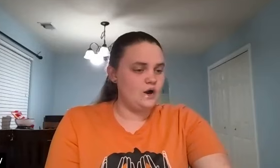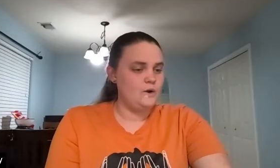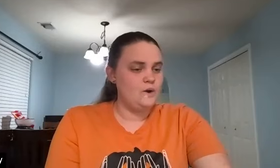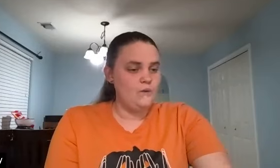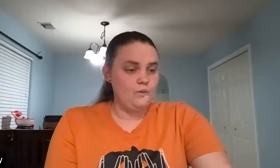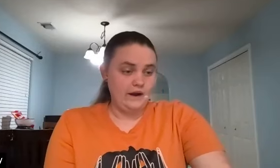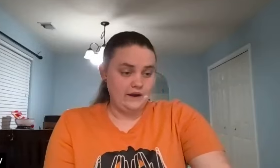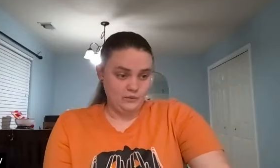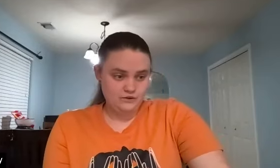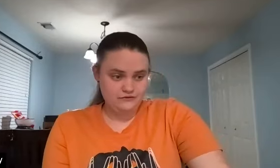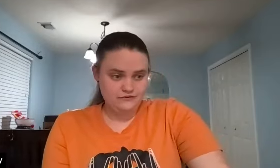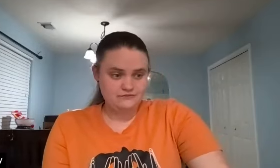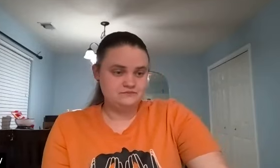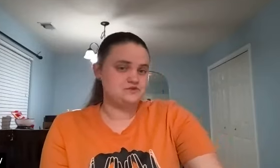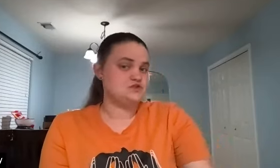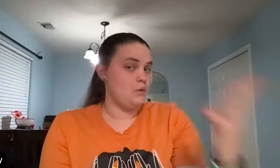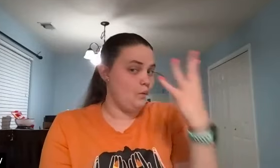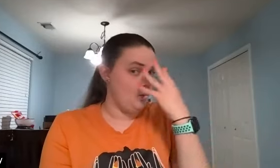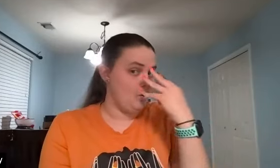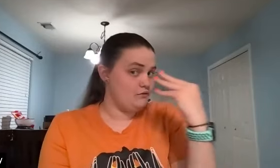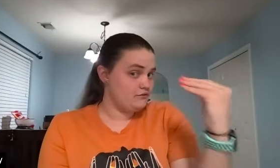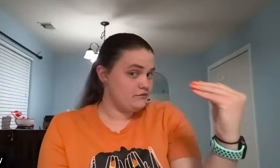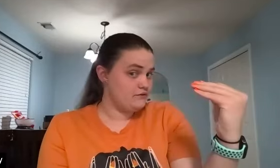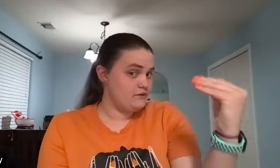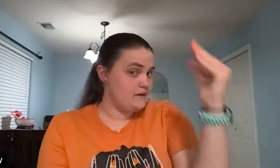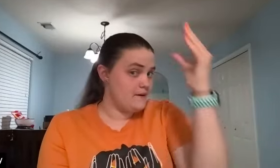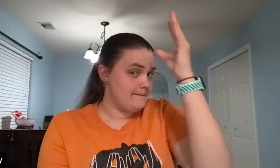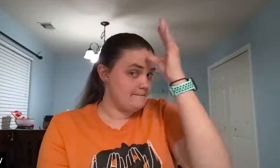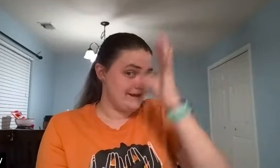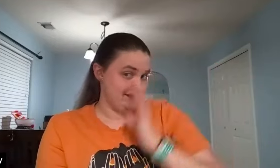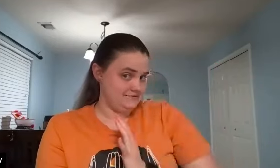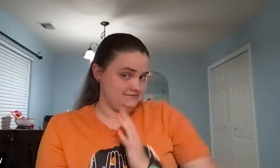our werewolf. So wolf man.